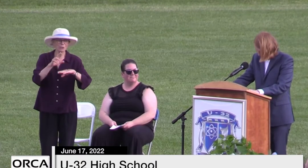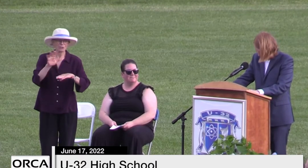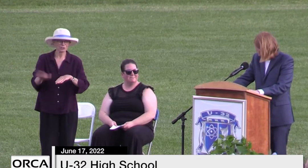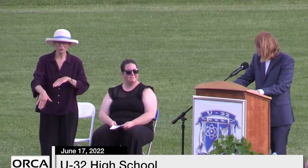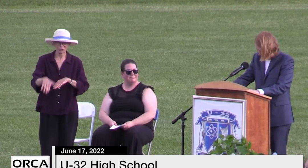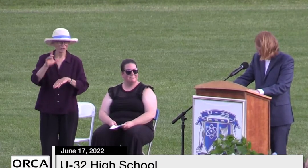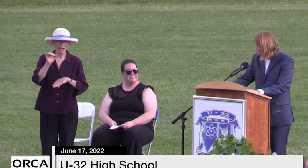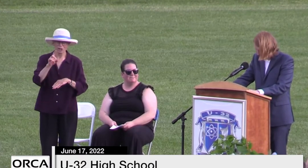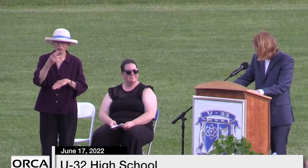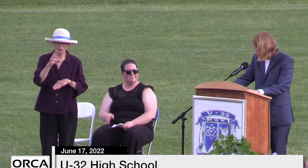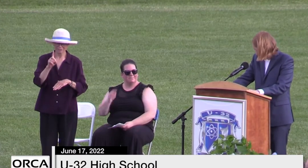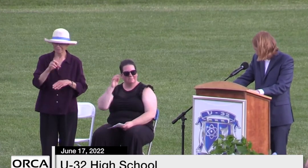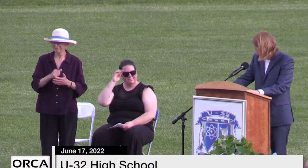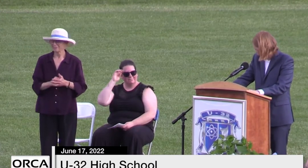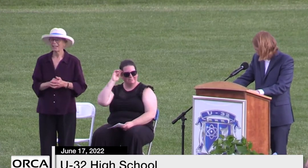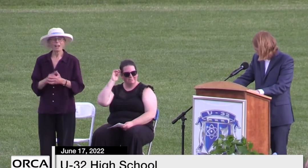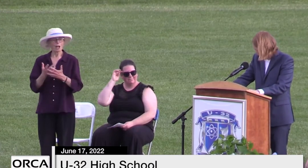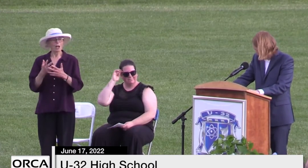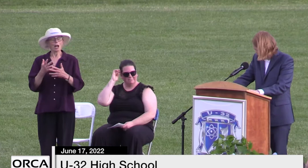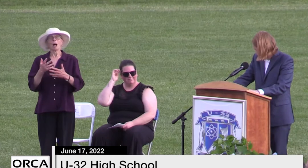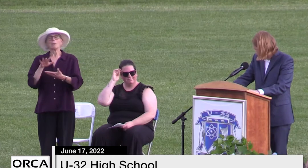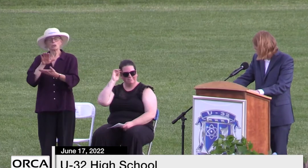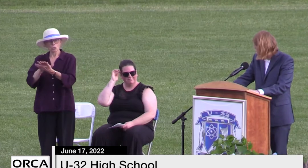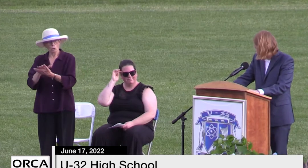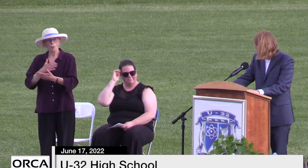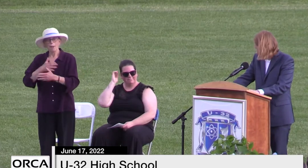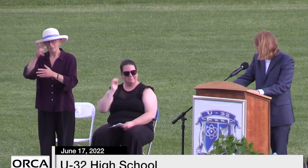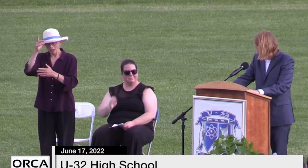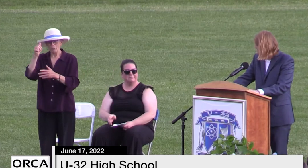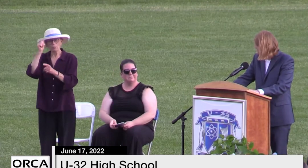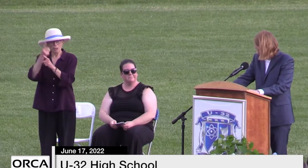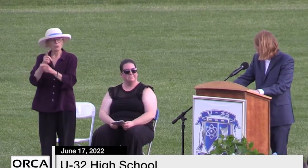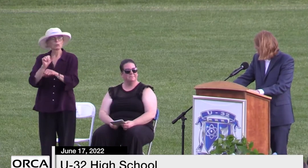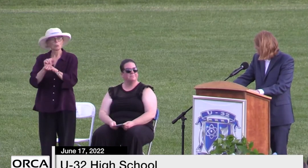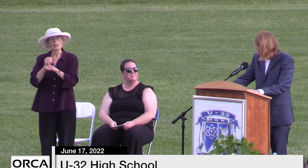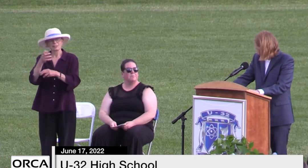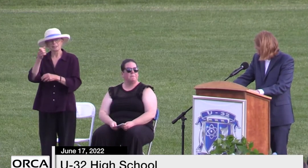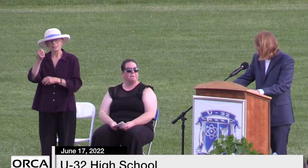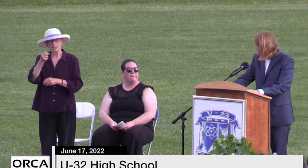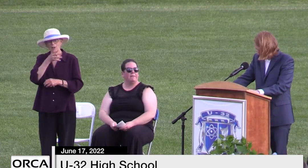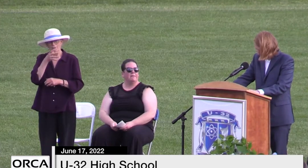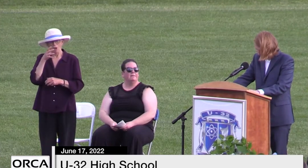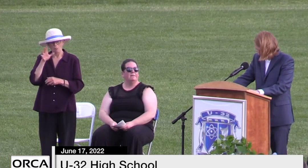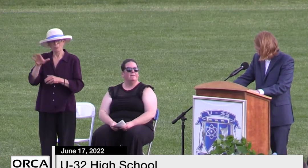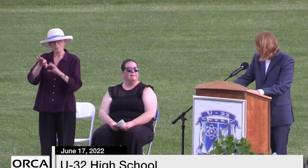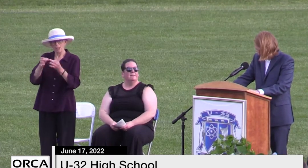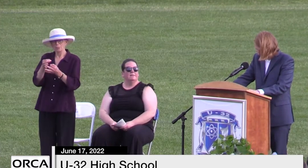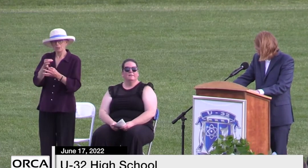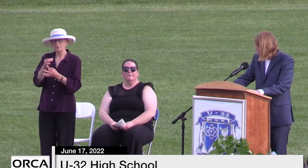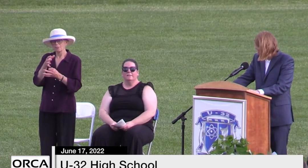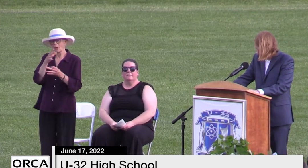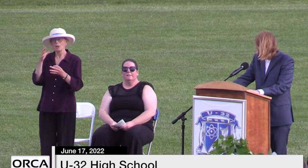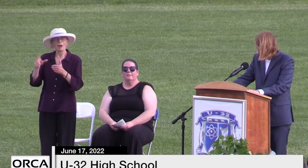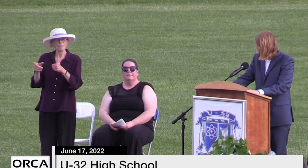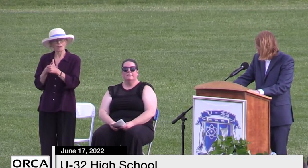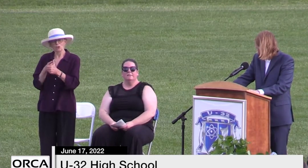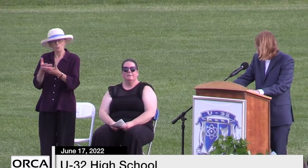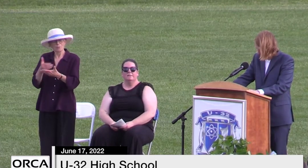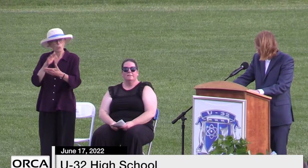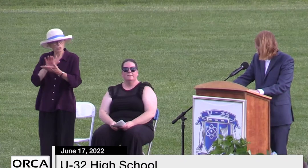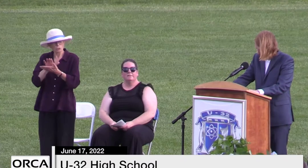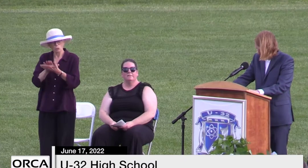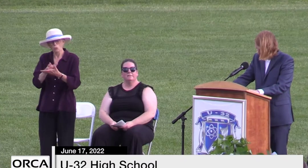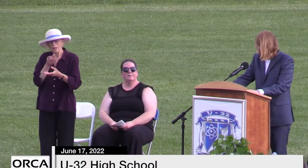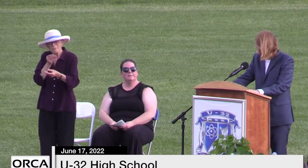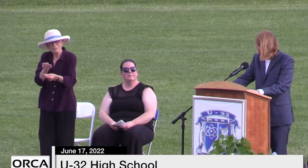experience. Along with school, my dad and his brothers worked on the family dairy farm. It started out with feeding the calves before school and then cleaning